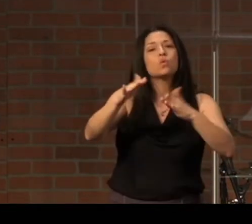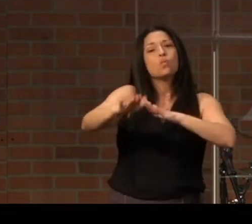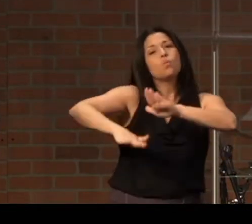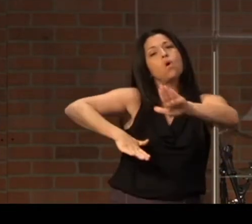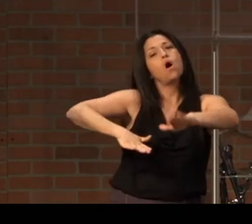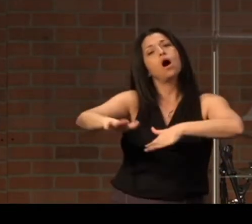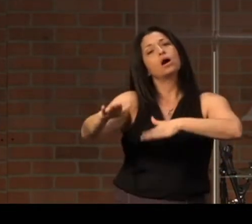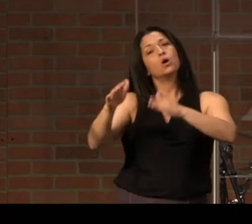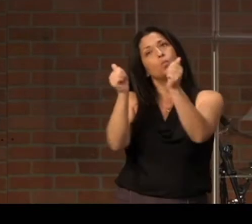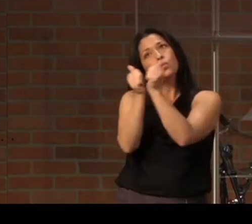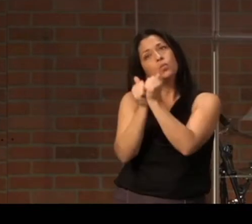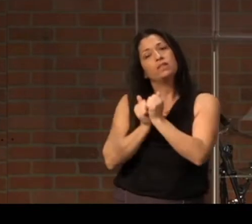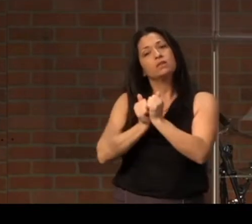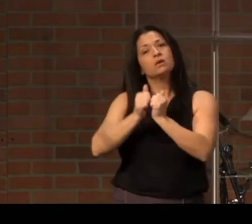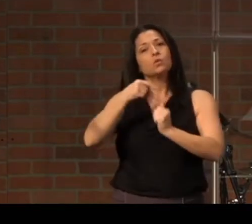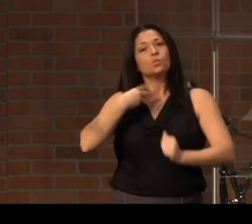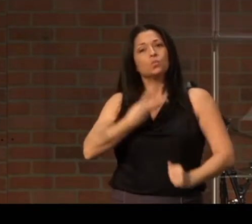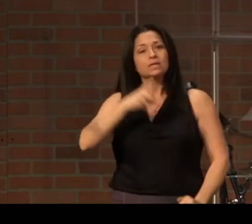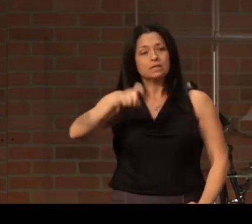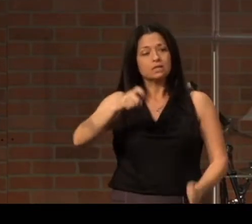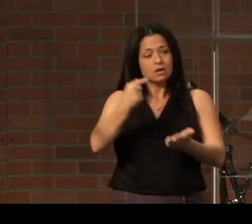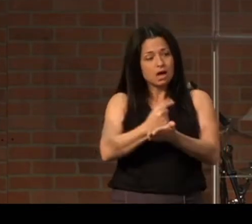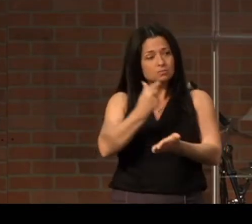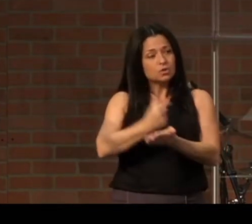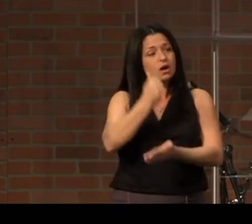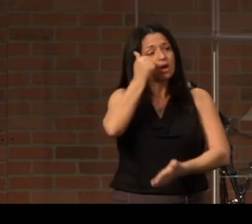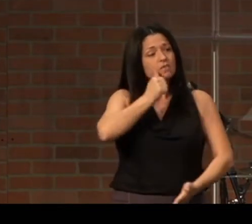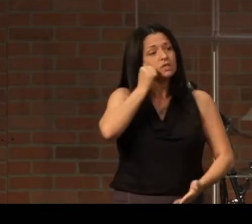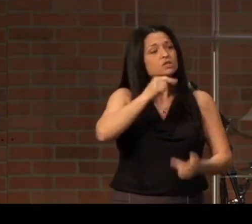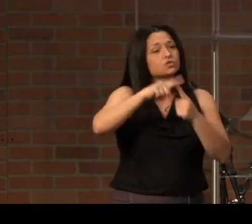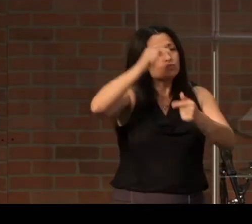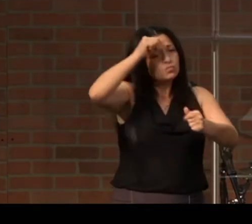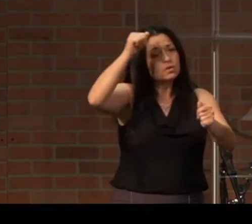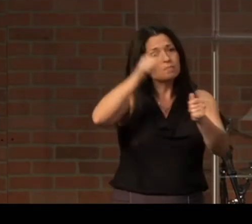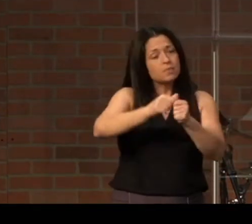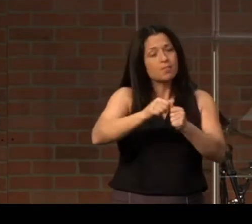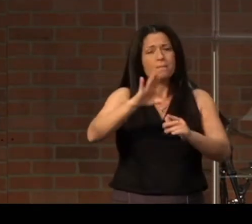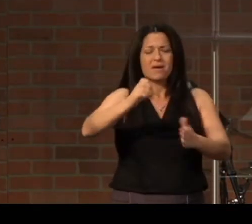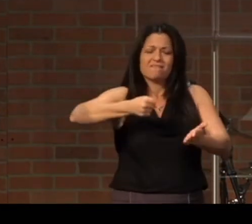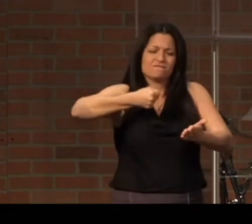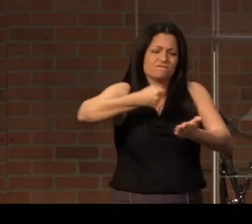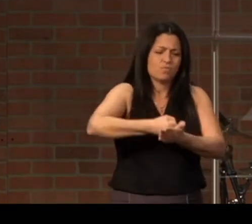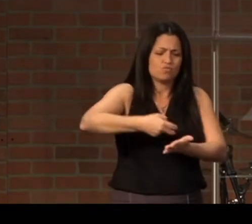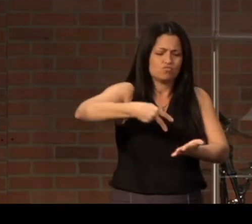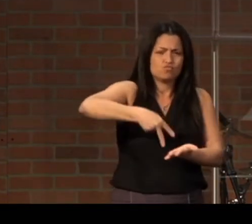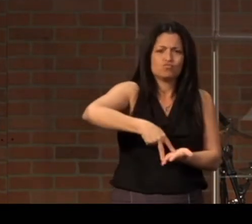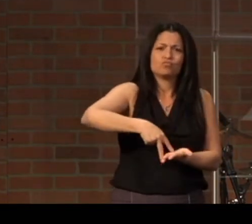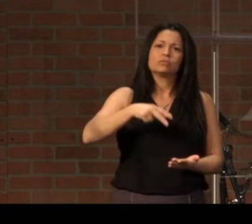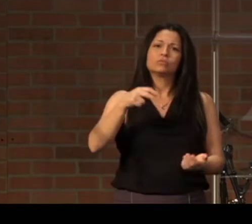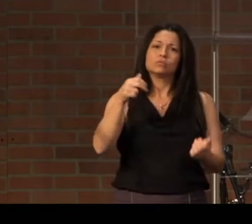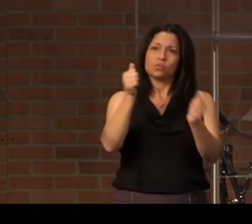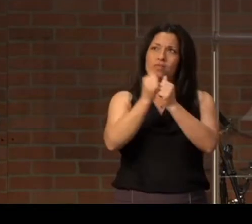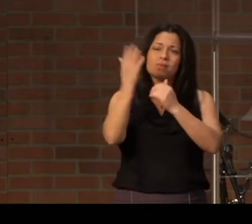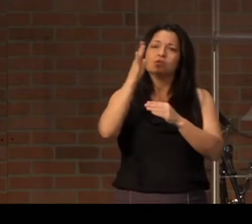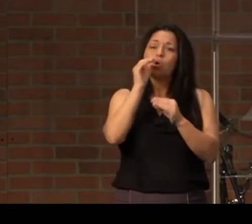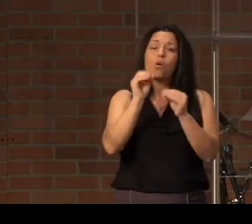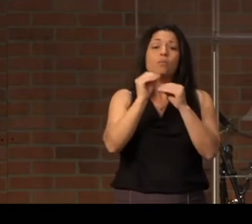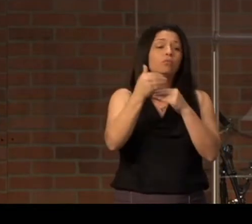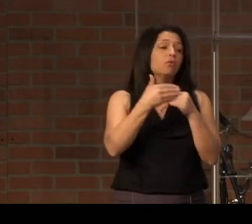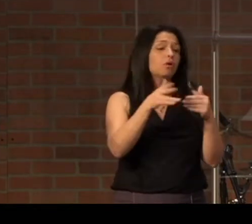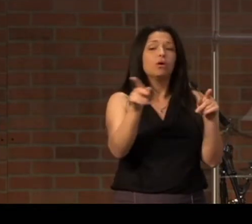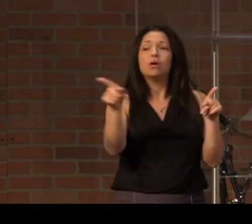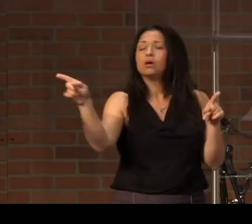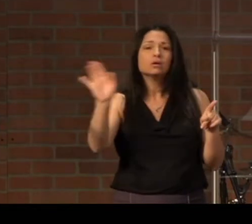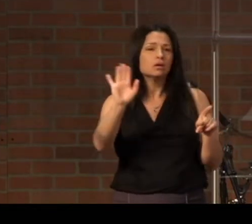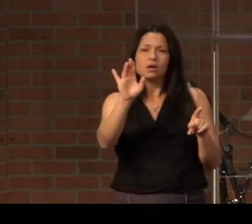every day to remember. Having been firmly rooted and now being built up in him, we don't move on from the gospel, but